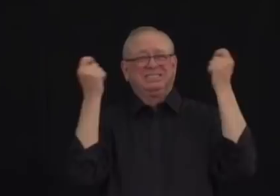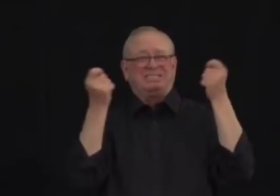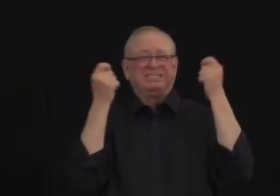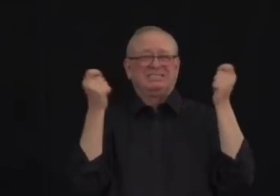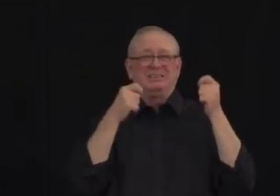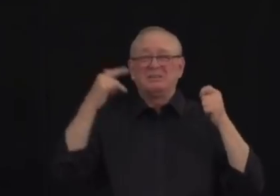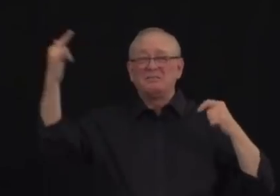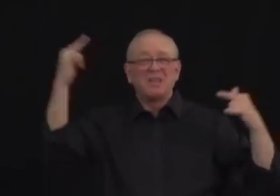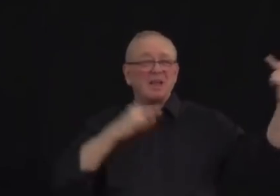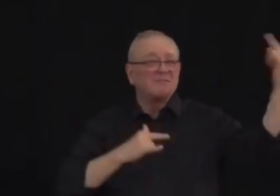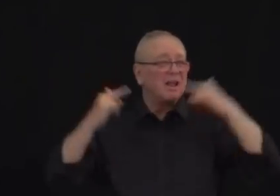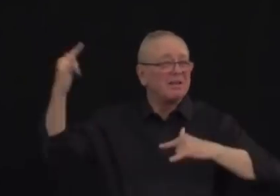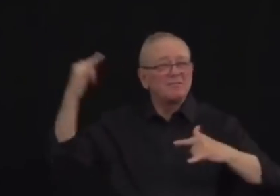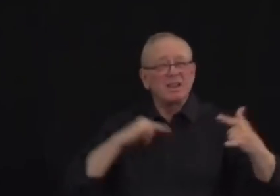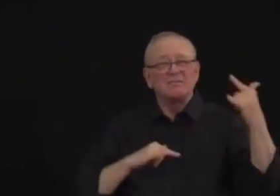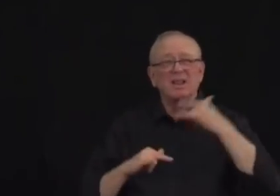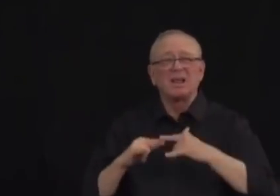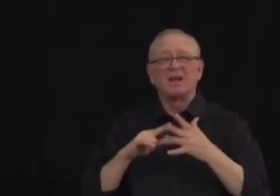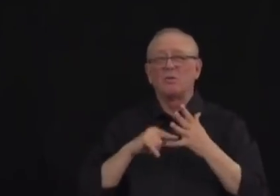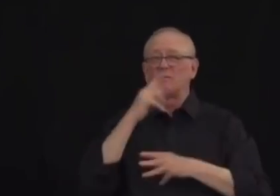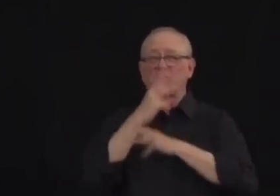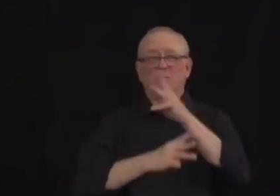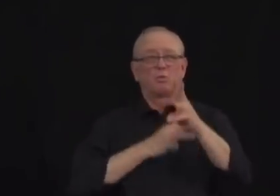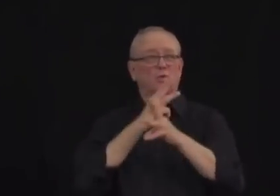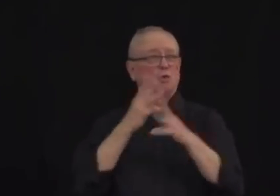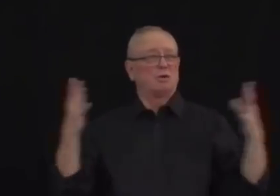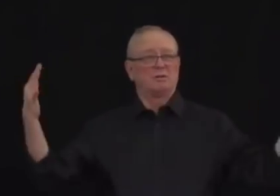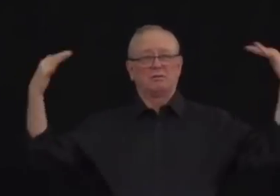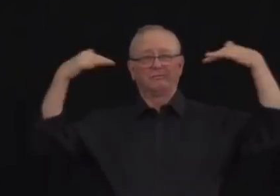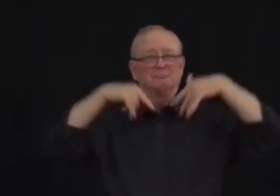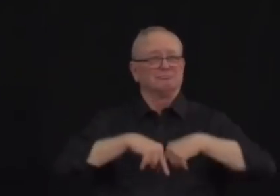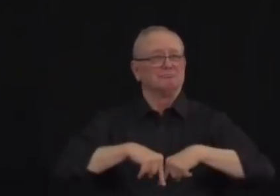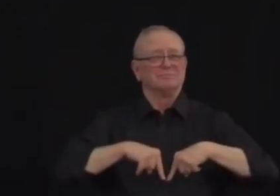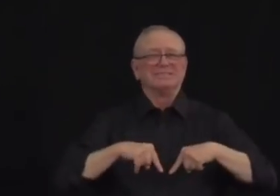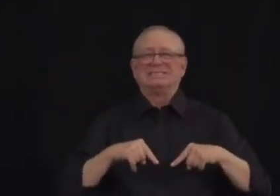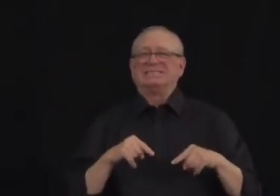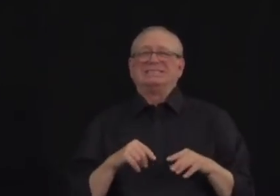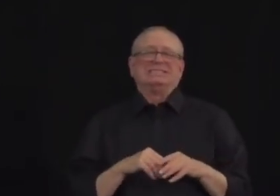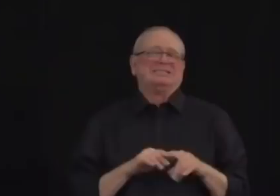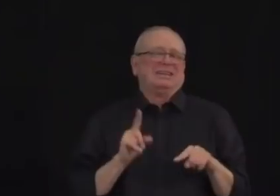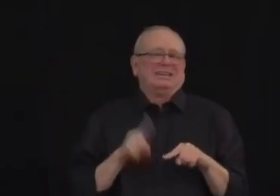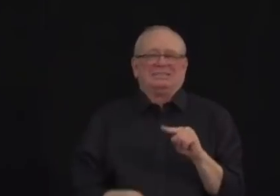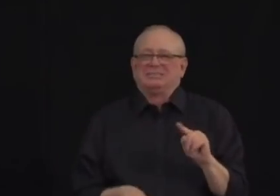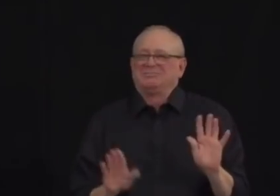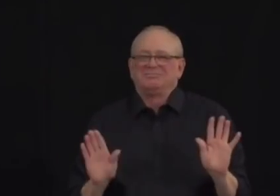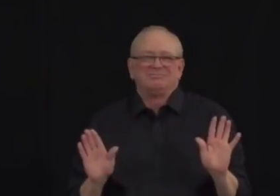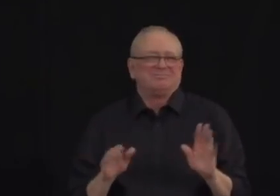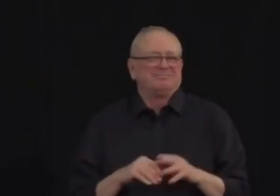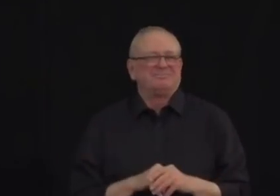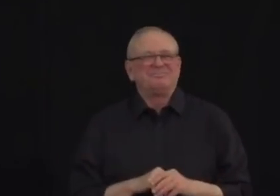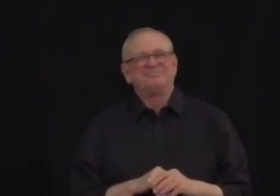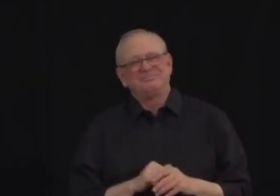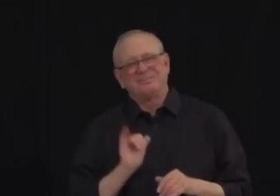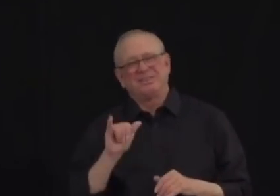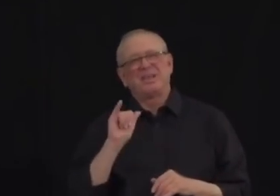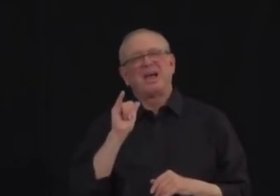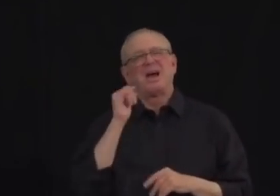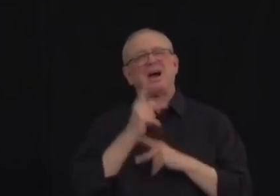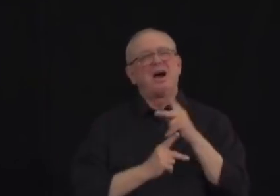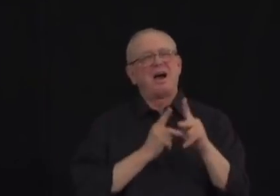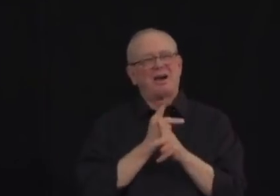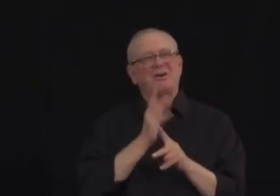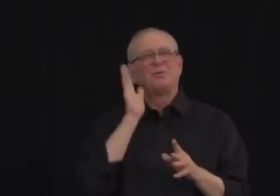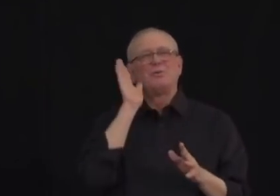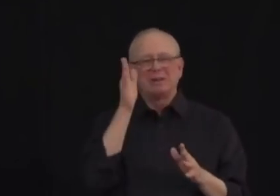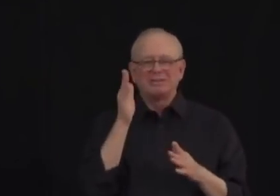of restrictions I would anticipate will be in place for some time. However, restrictions about other activities,